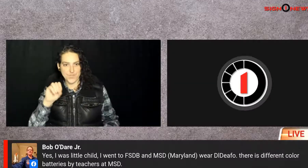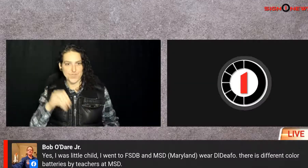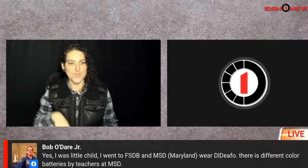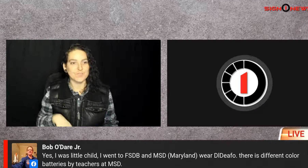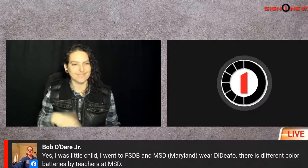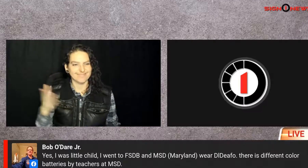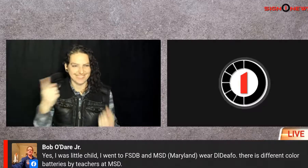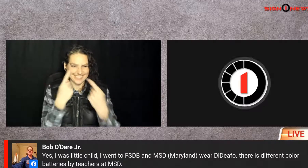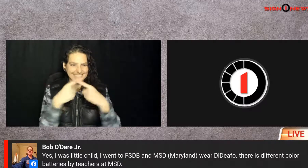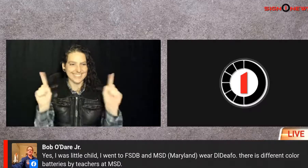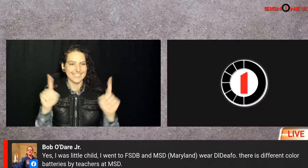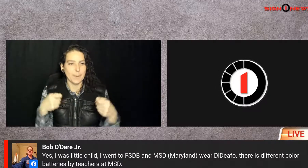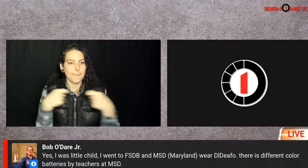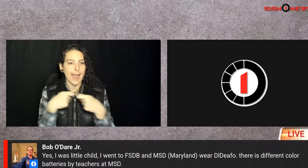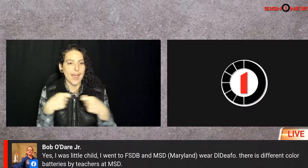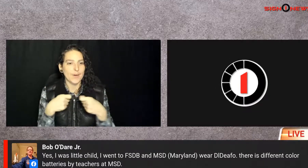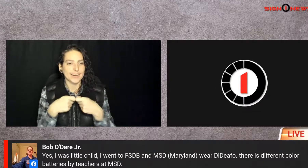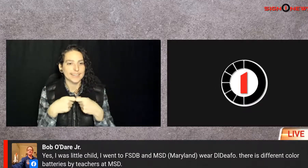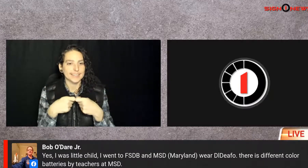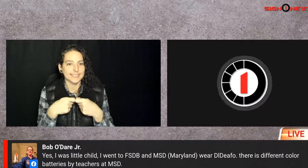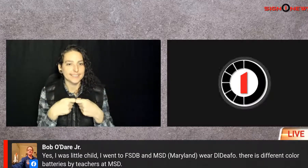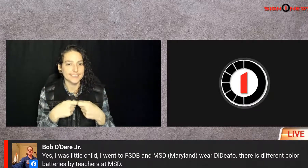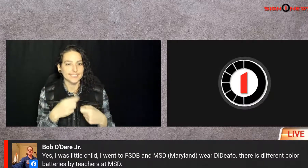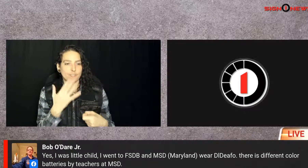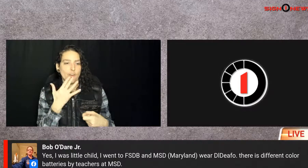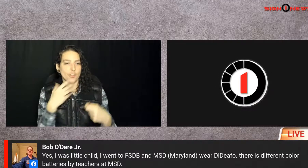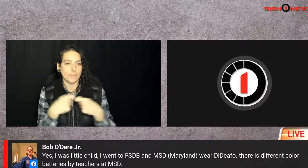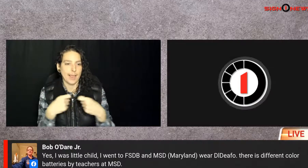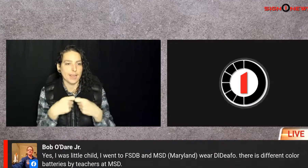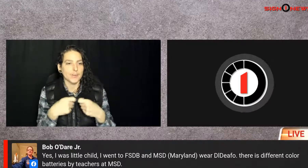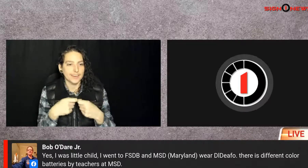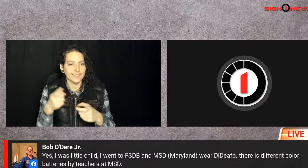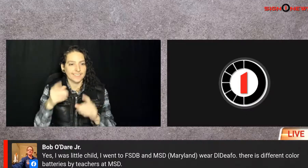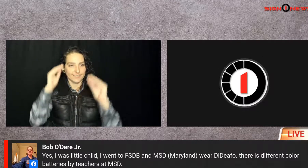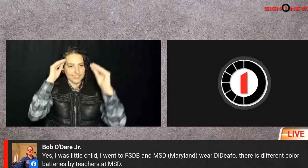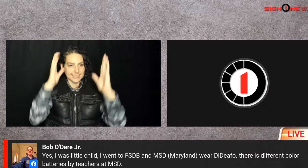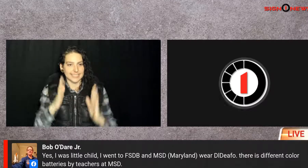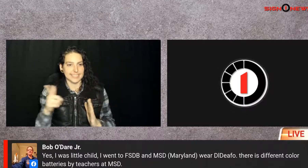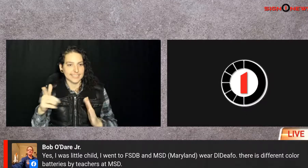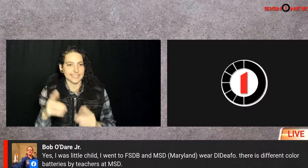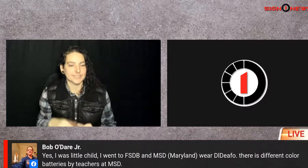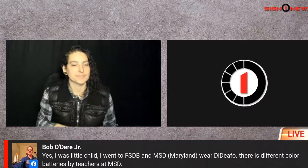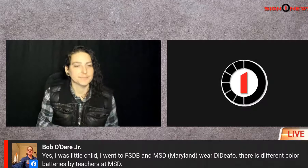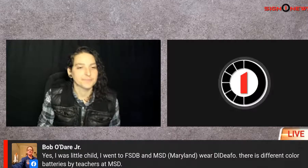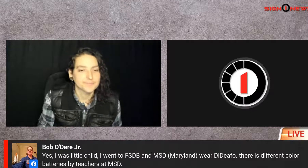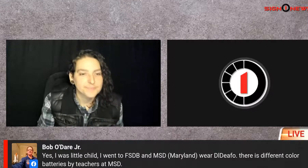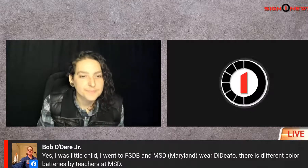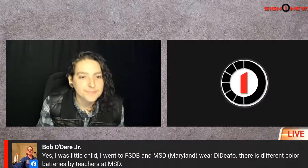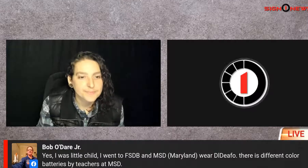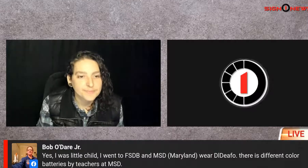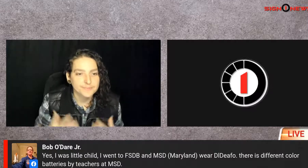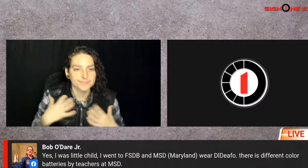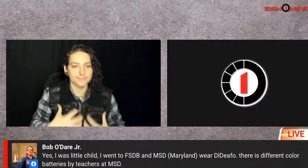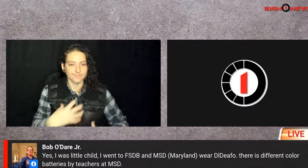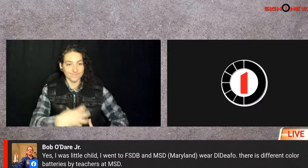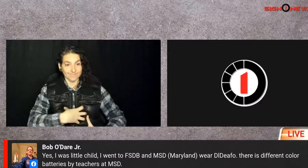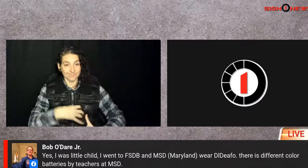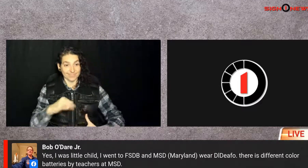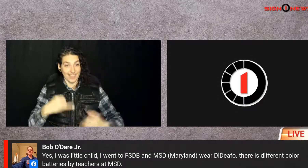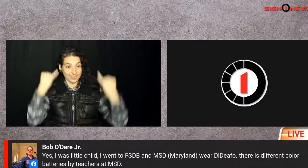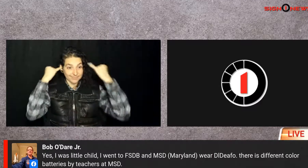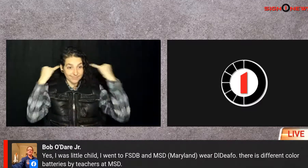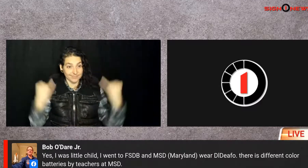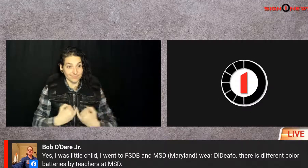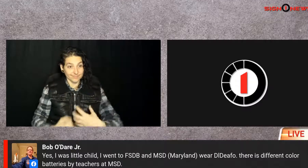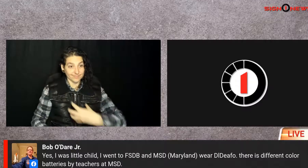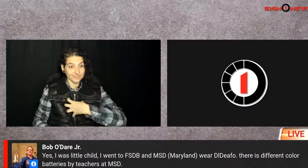And I used to wear Elodefo. There is a different color battery for teachers at Maryland School for the Deaf.